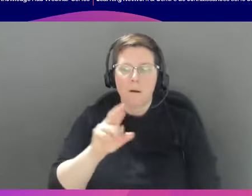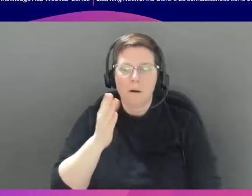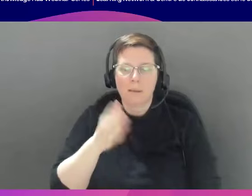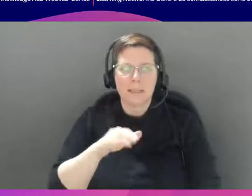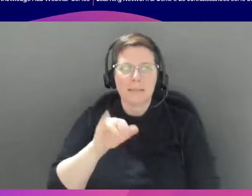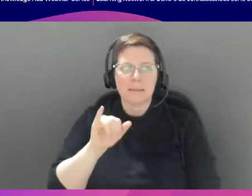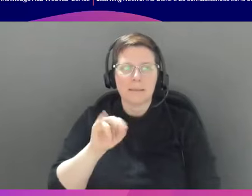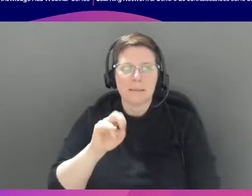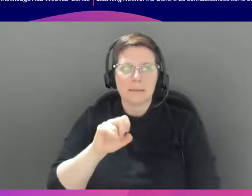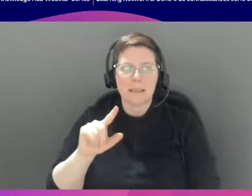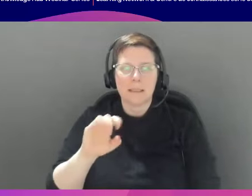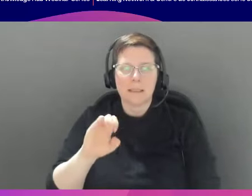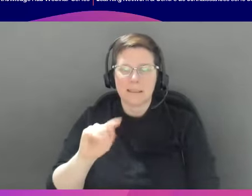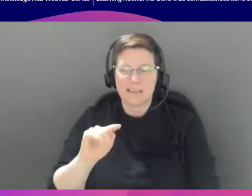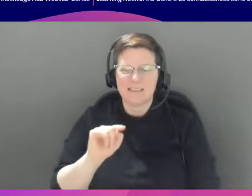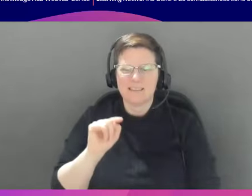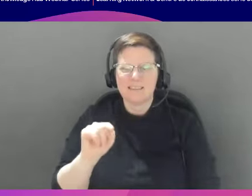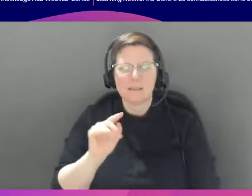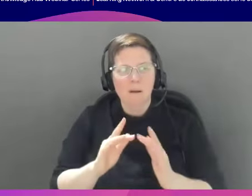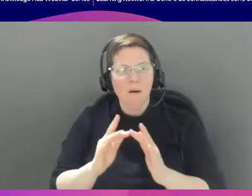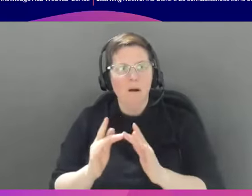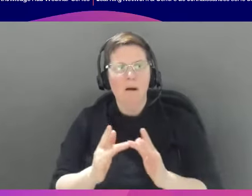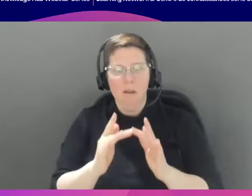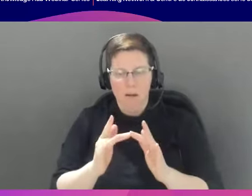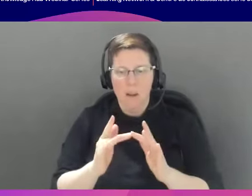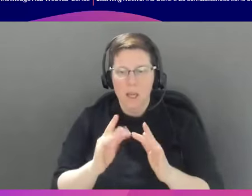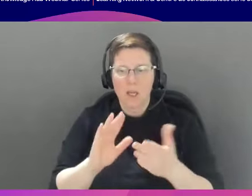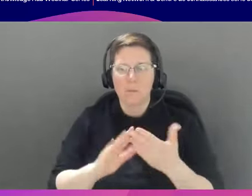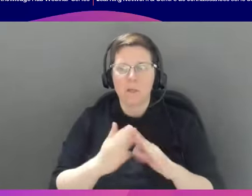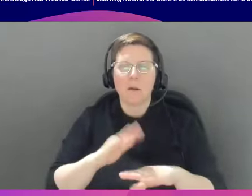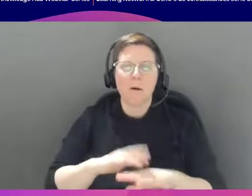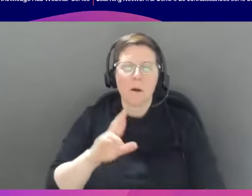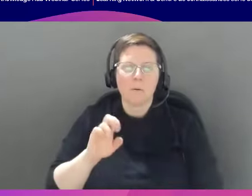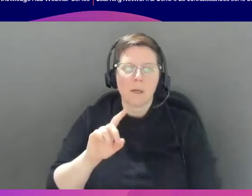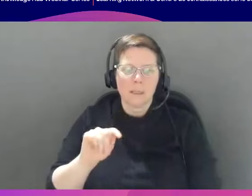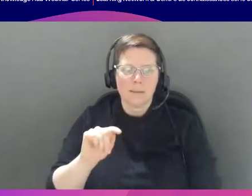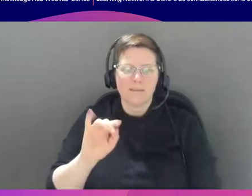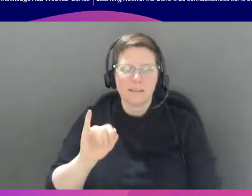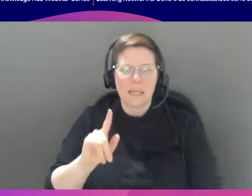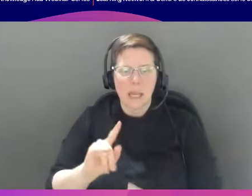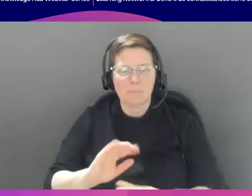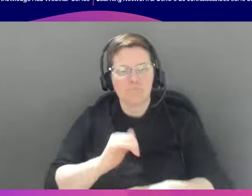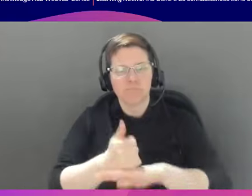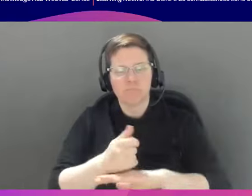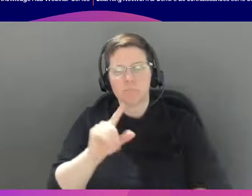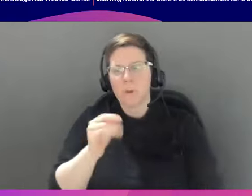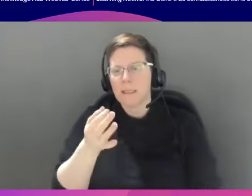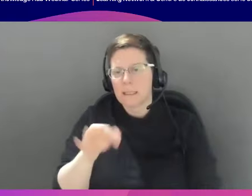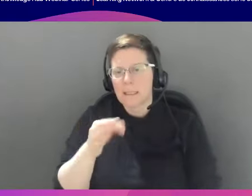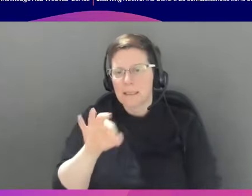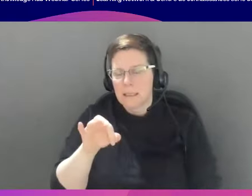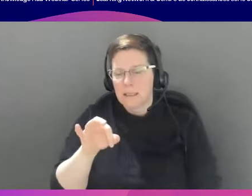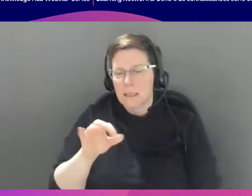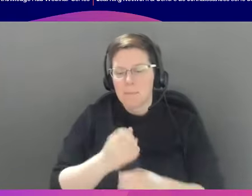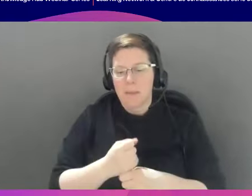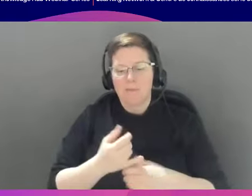r/incel-exit is an online community on the website Reddit that was created in 2019, made for current incels,